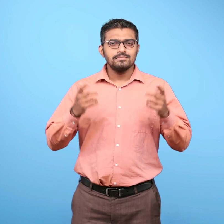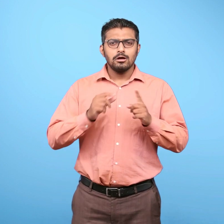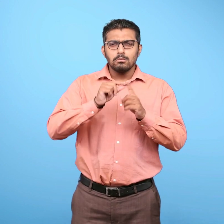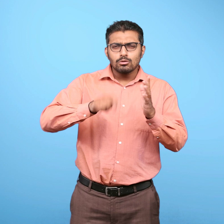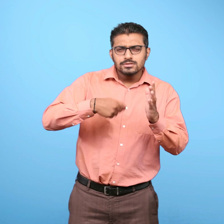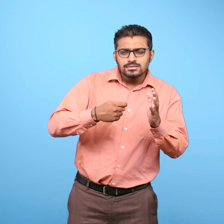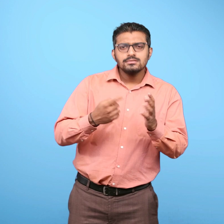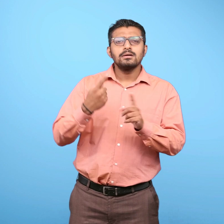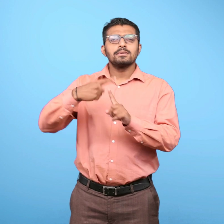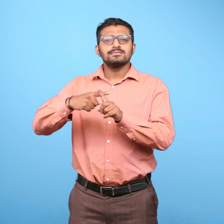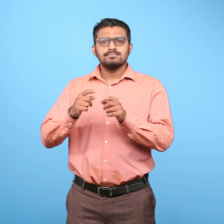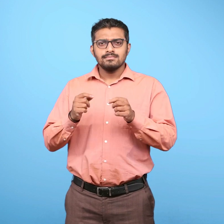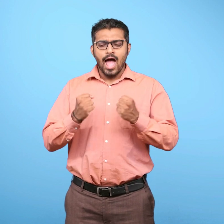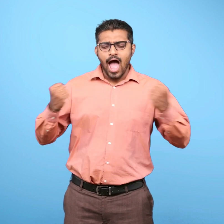Suggested projects and activities.